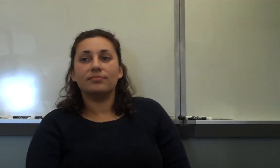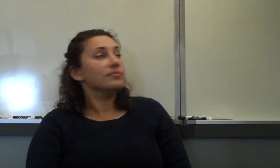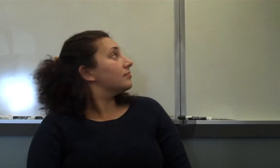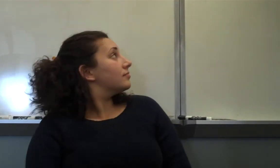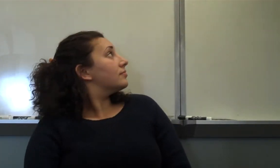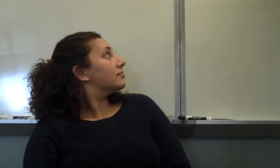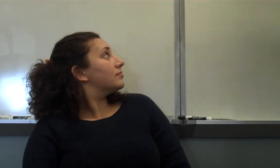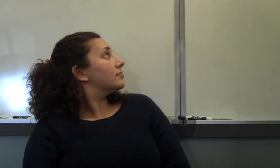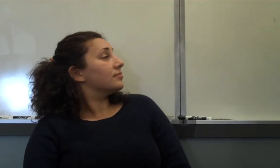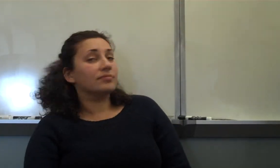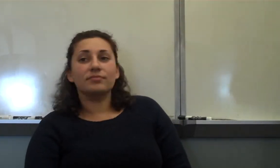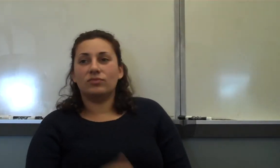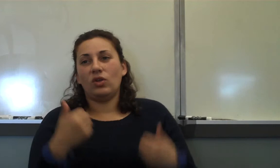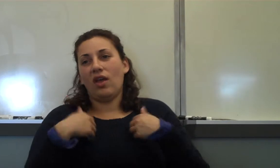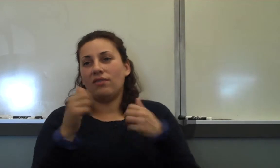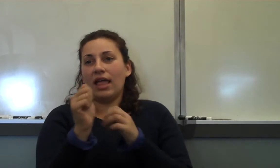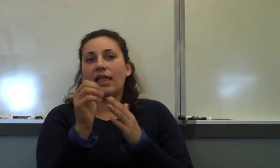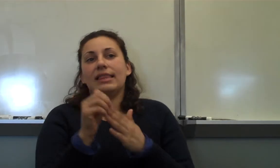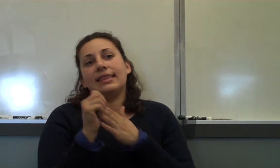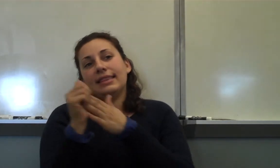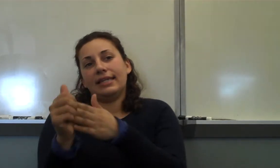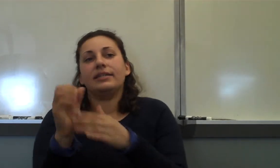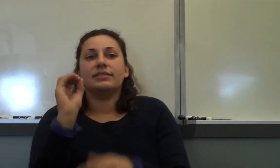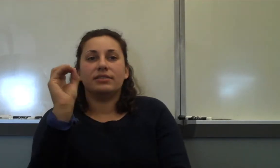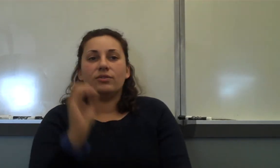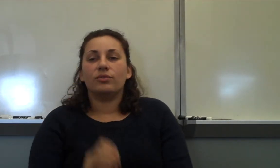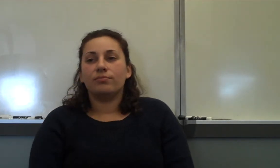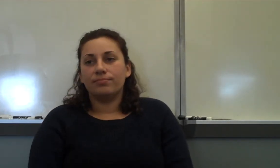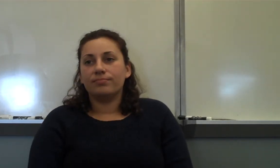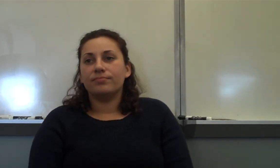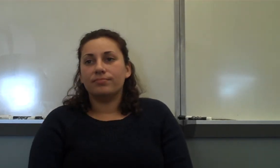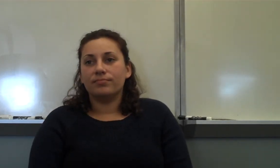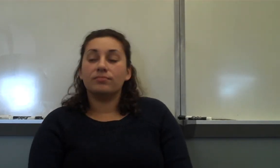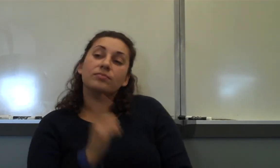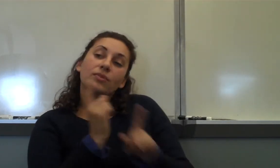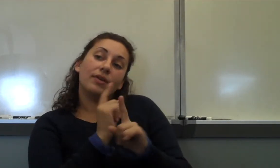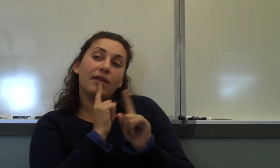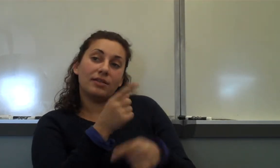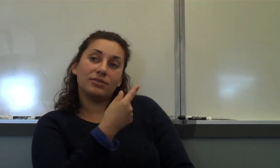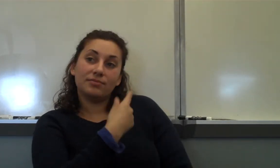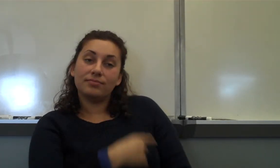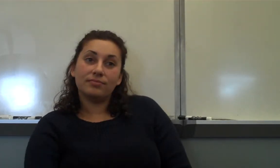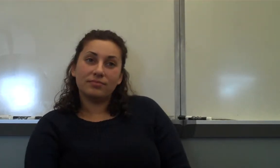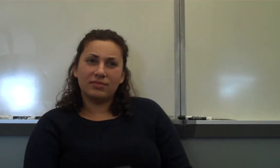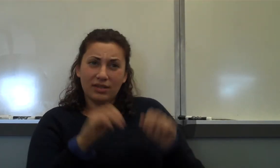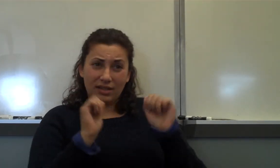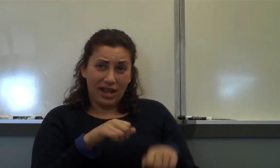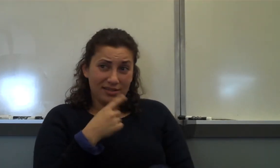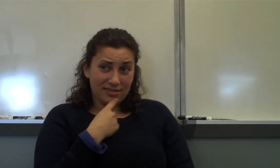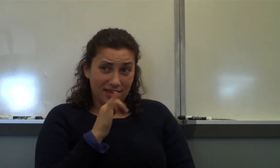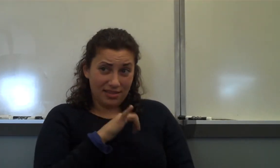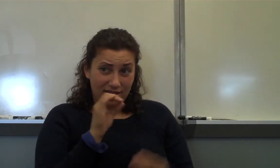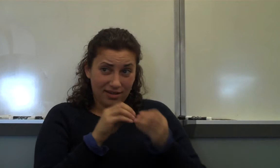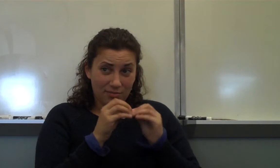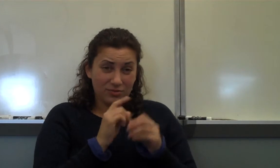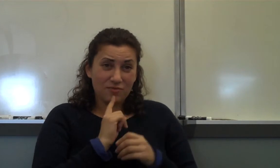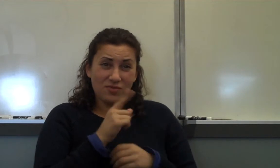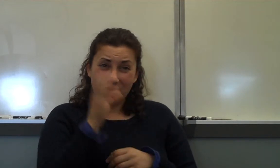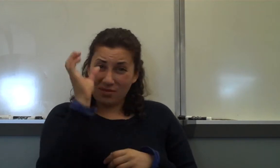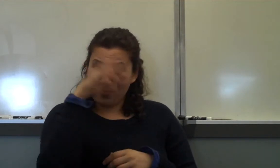put your leading 0 there. So there's the right answer. Let's just see if we can say this number. It's a really weird number. All